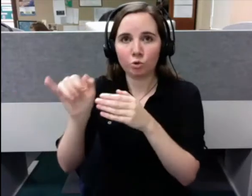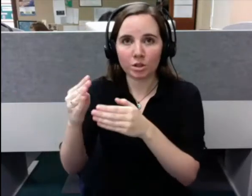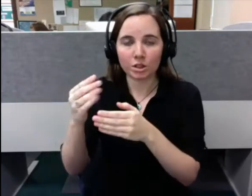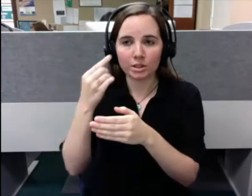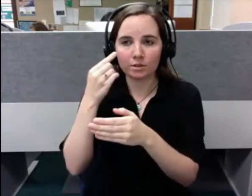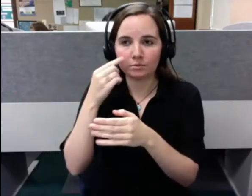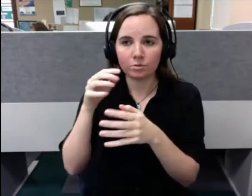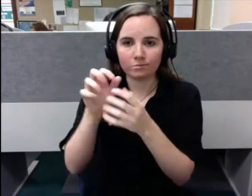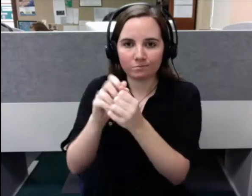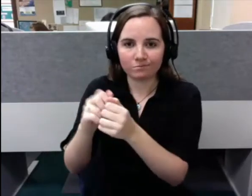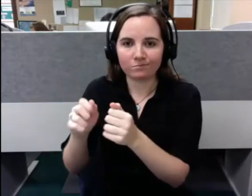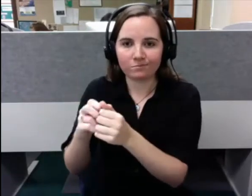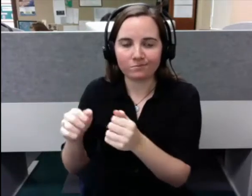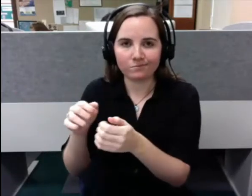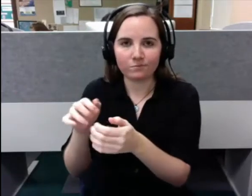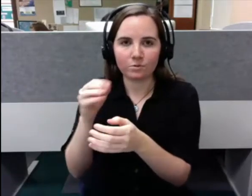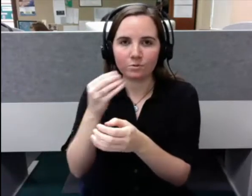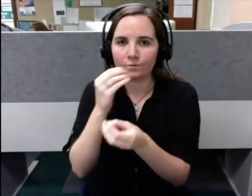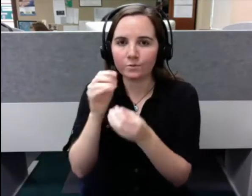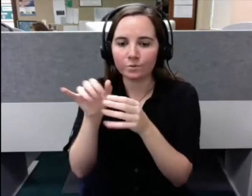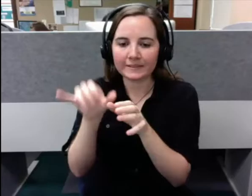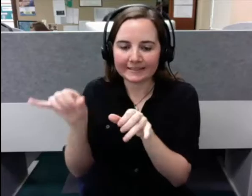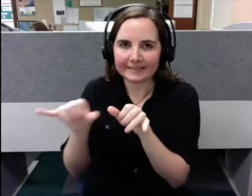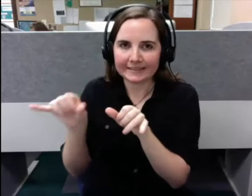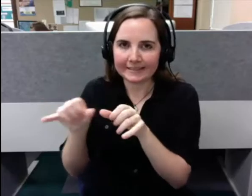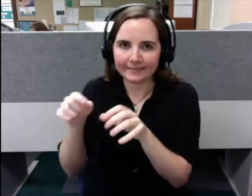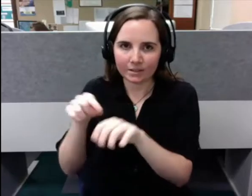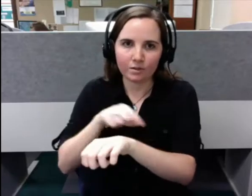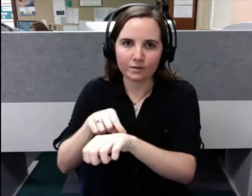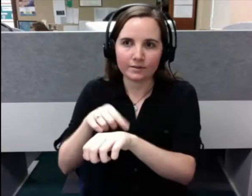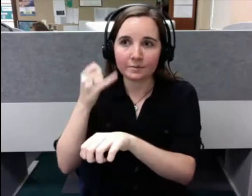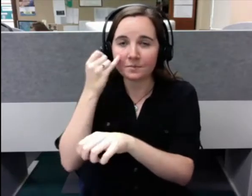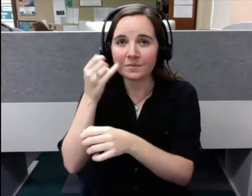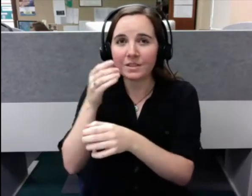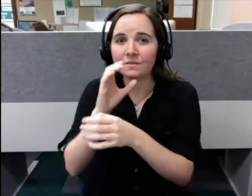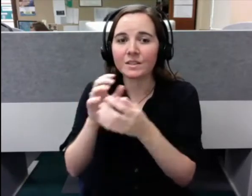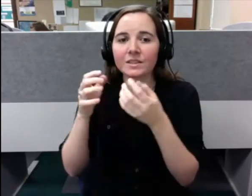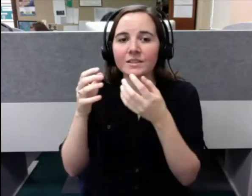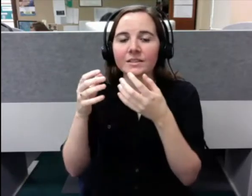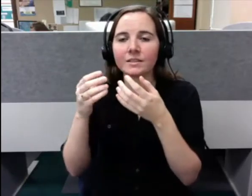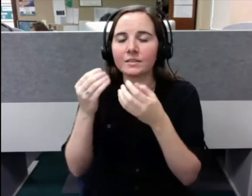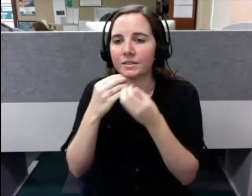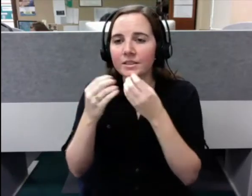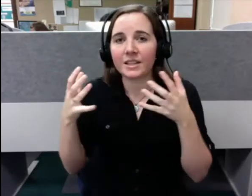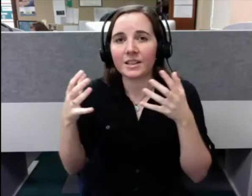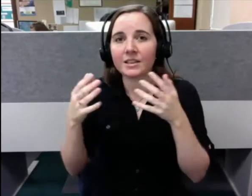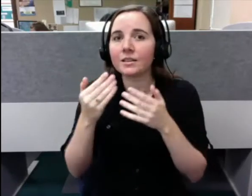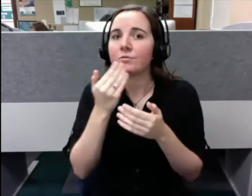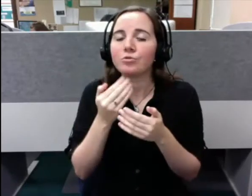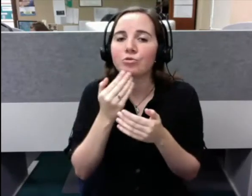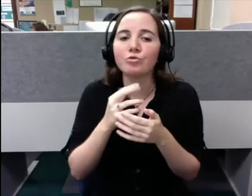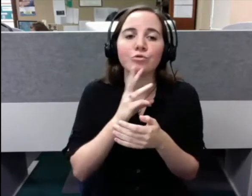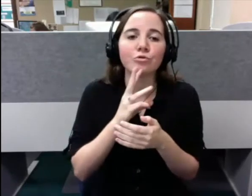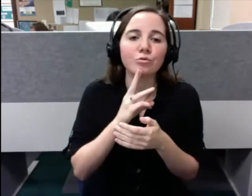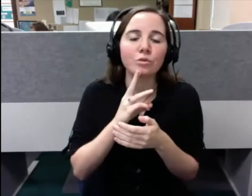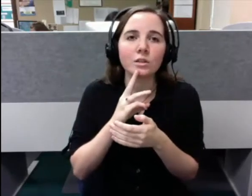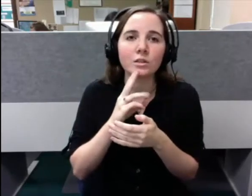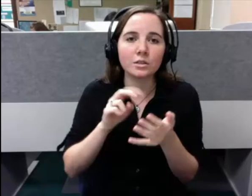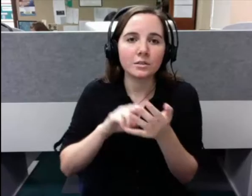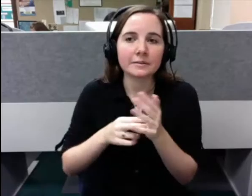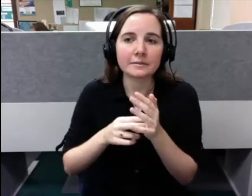stomach for longer periods of time. If you eat foods that contain primarily water or sugar, those materials that do not contain protein will